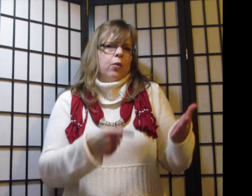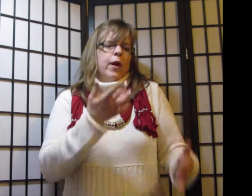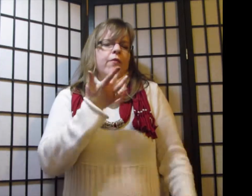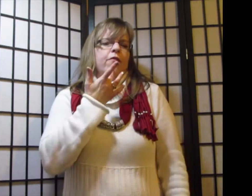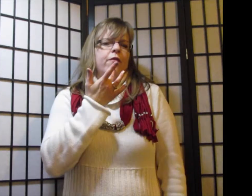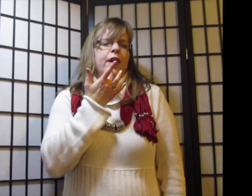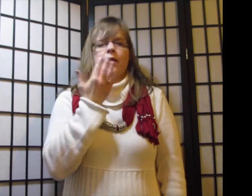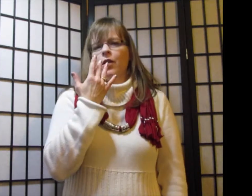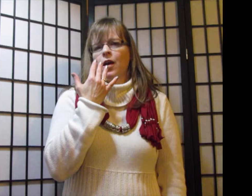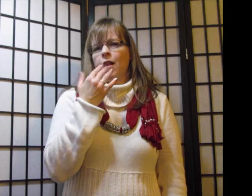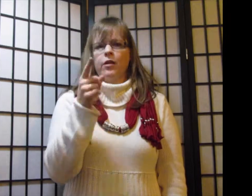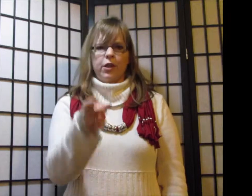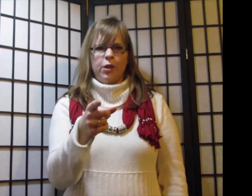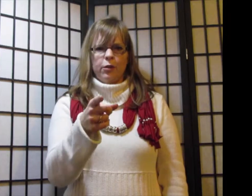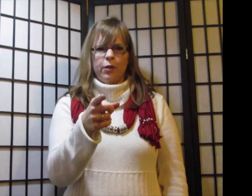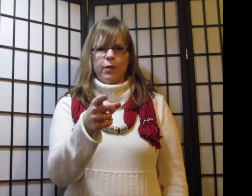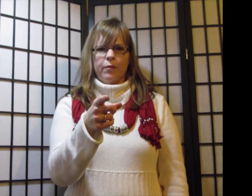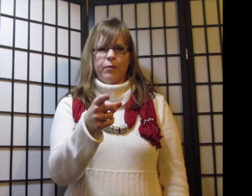What favorite color you?